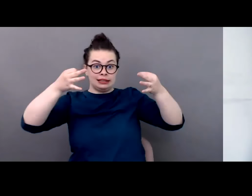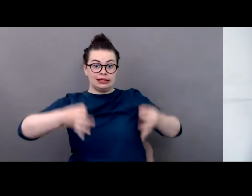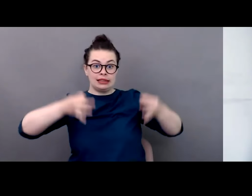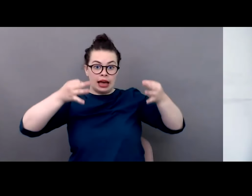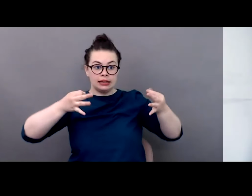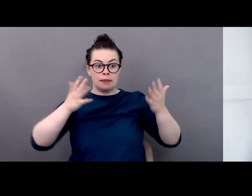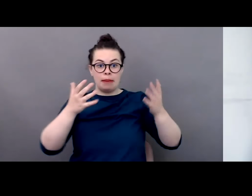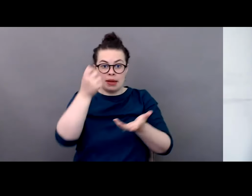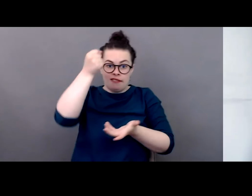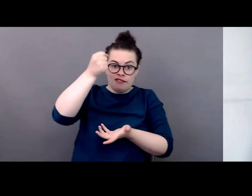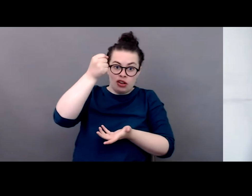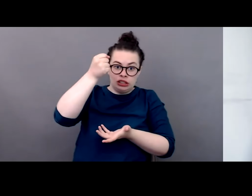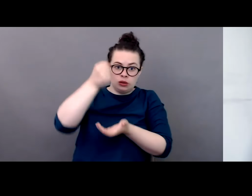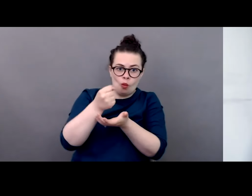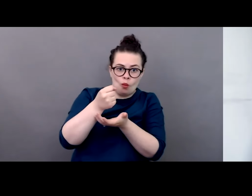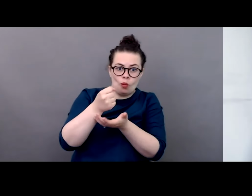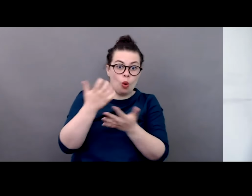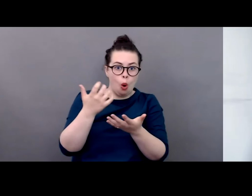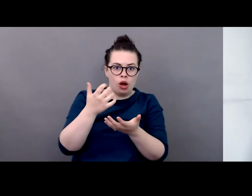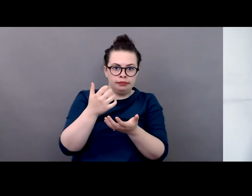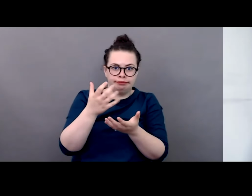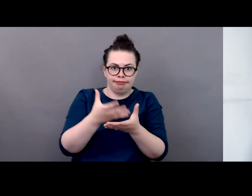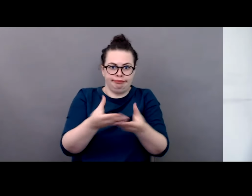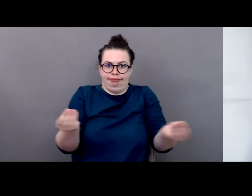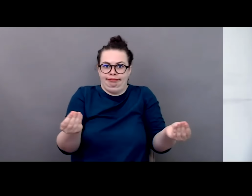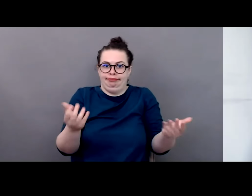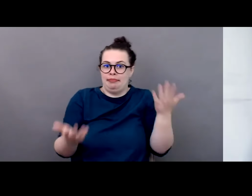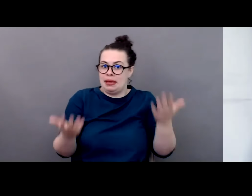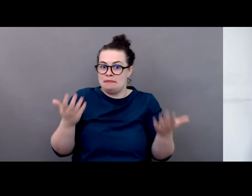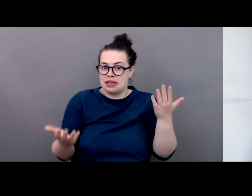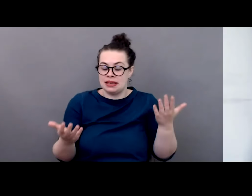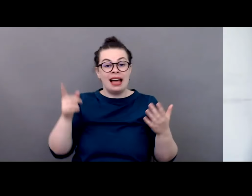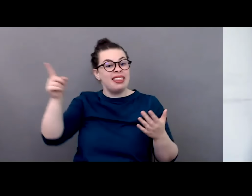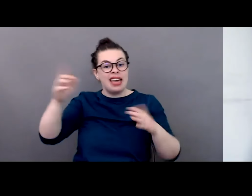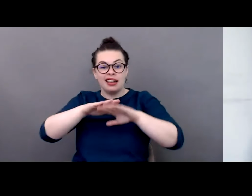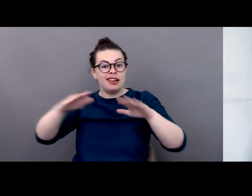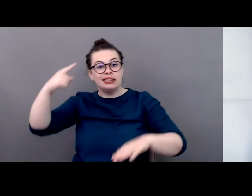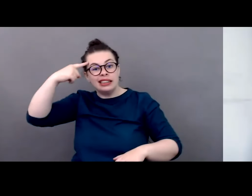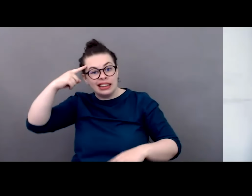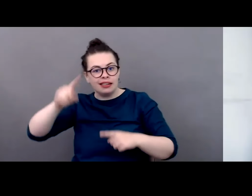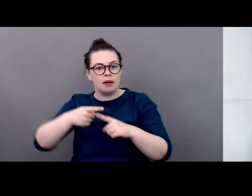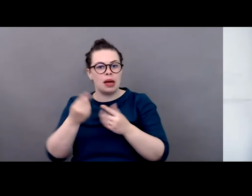could take those into account. They didn't.